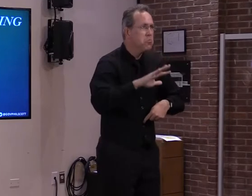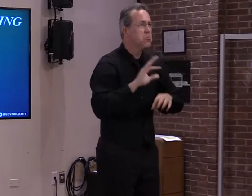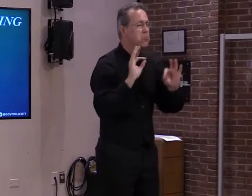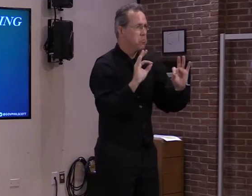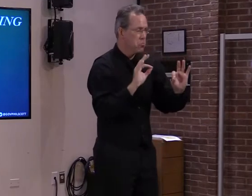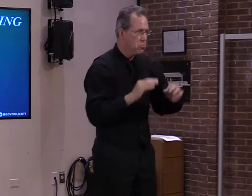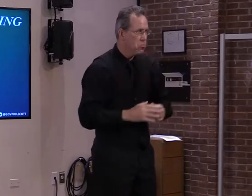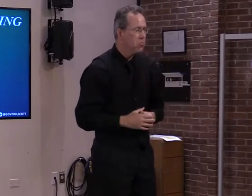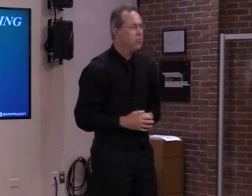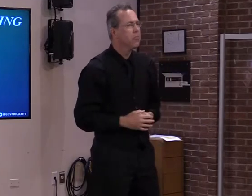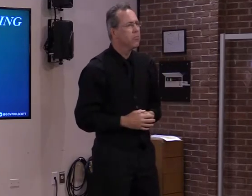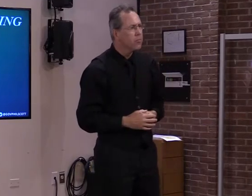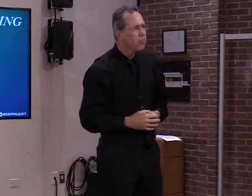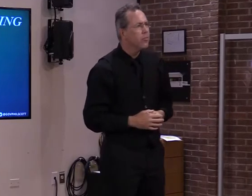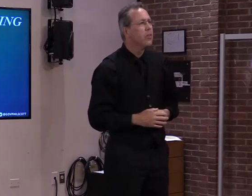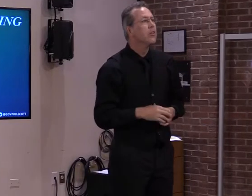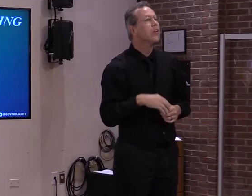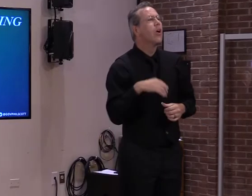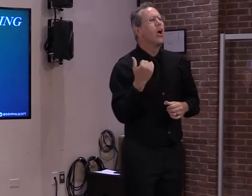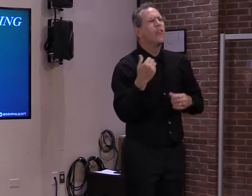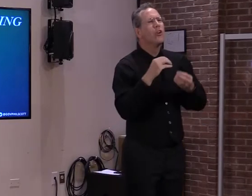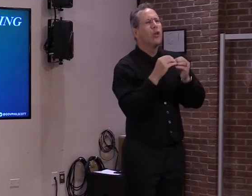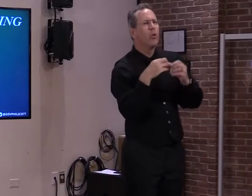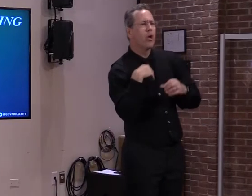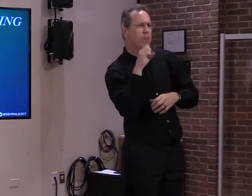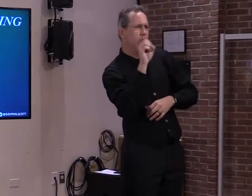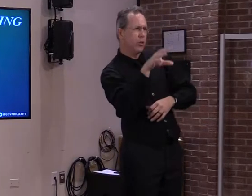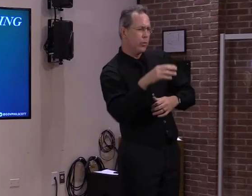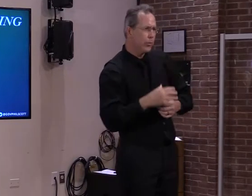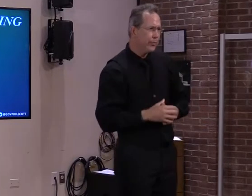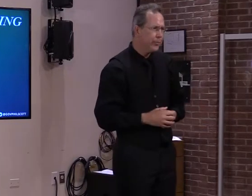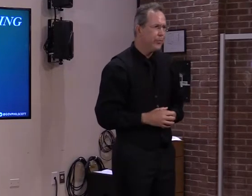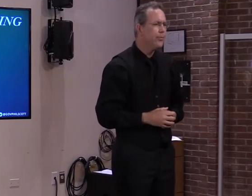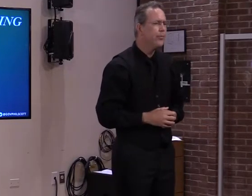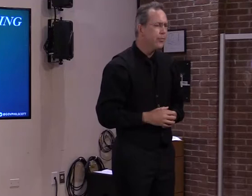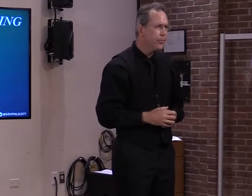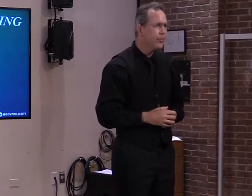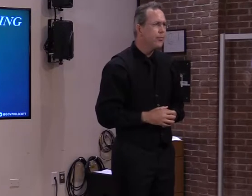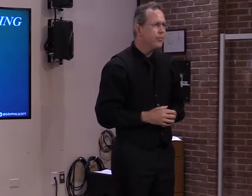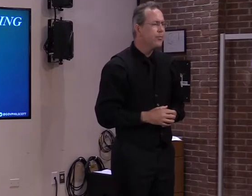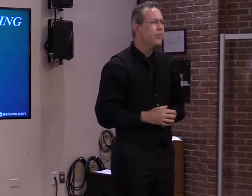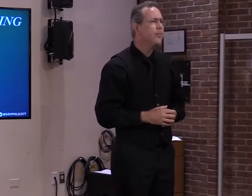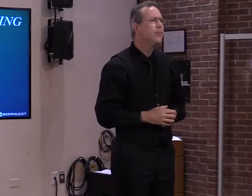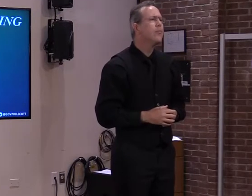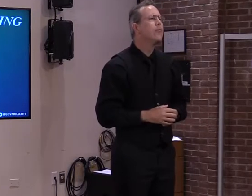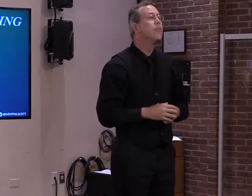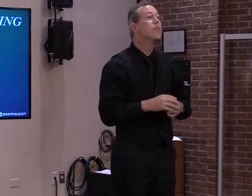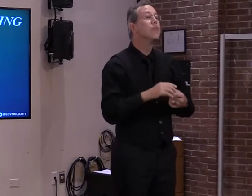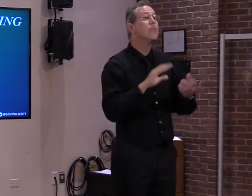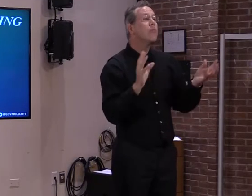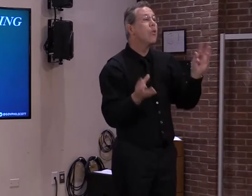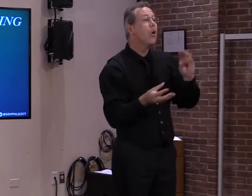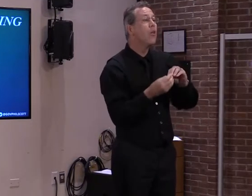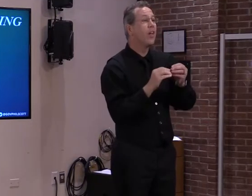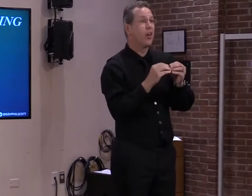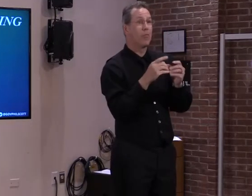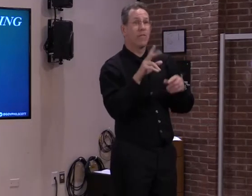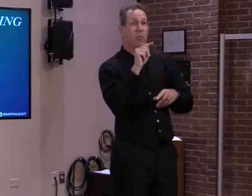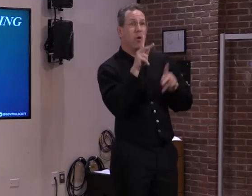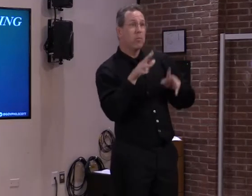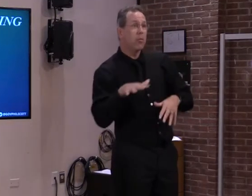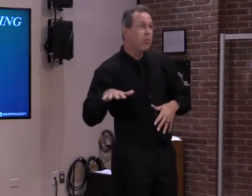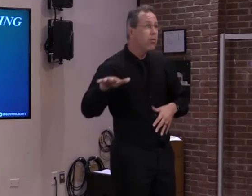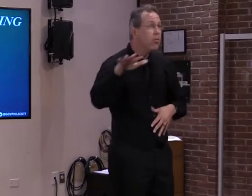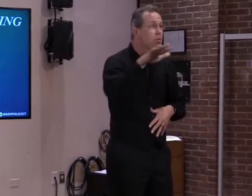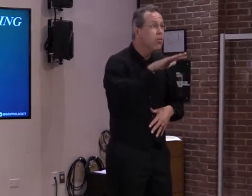statistics to give you an update on our progress. All Vermonters with at least one dose, that's